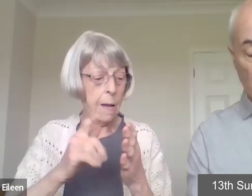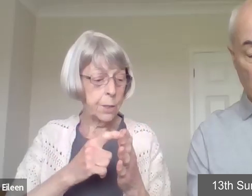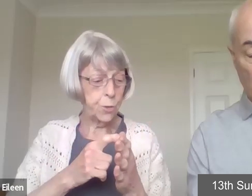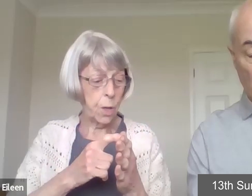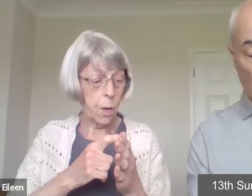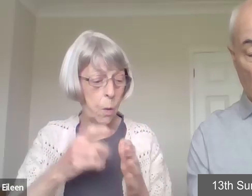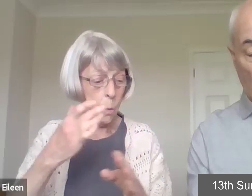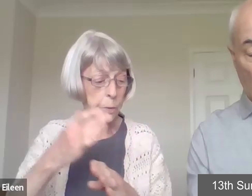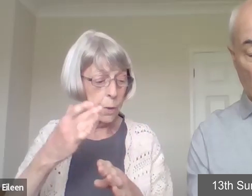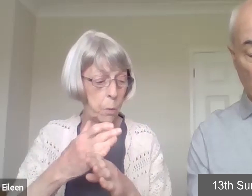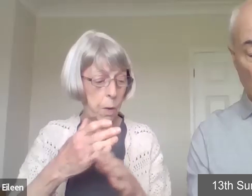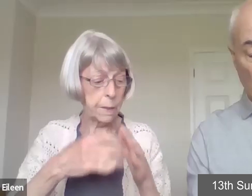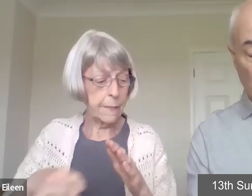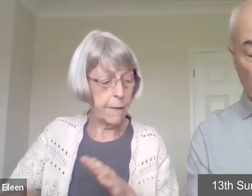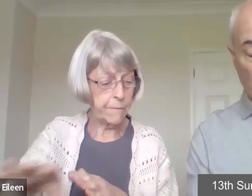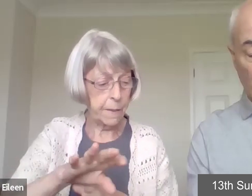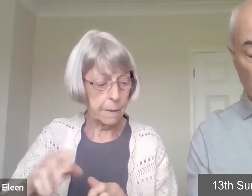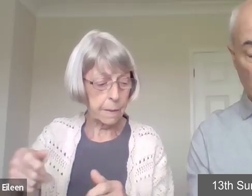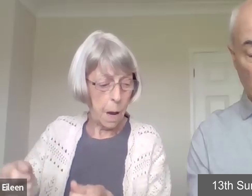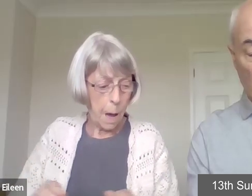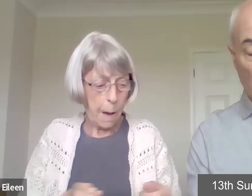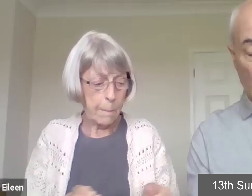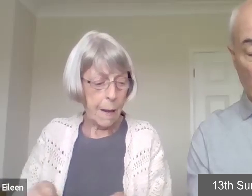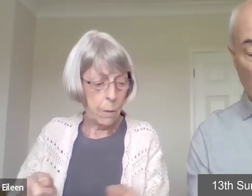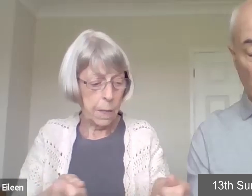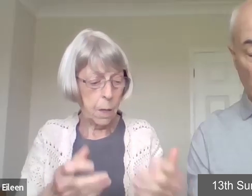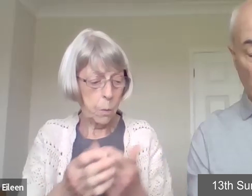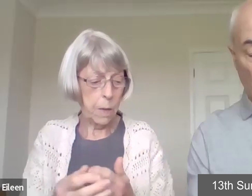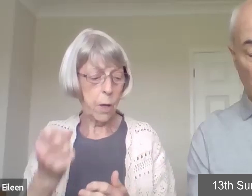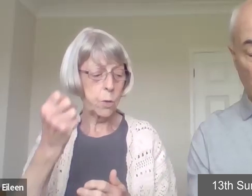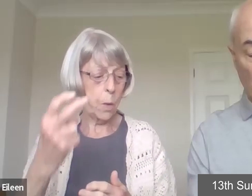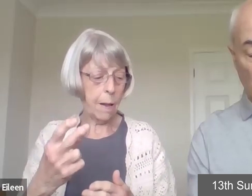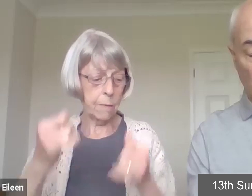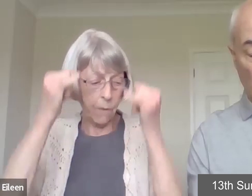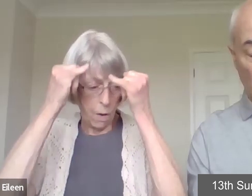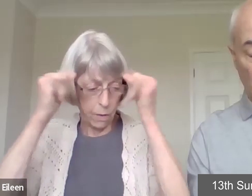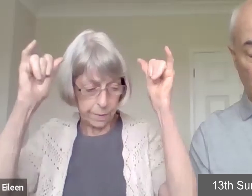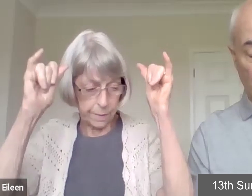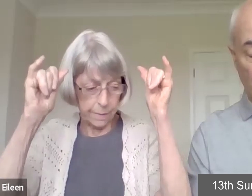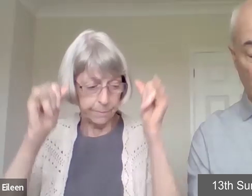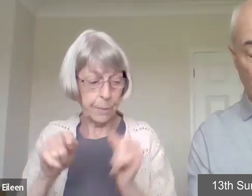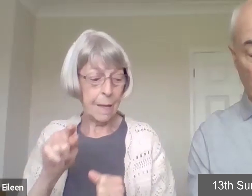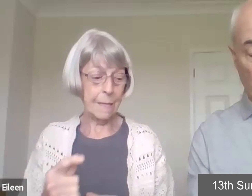Elisha was at work in a field, ploughing the 12 oxen.